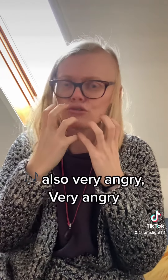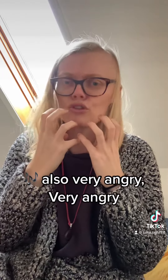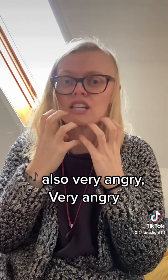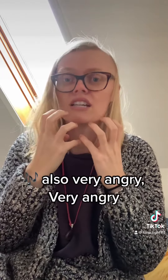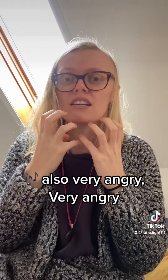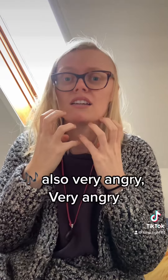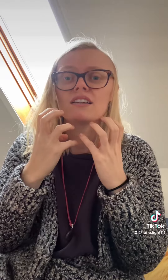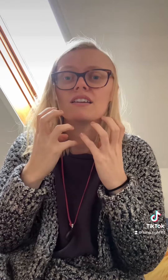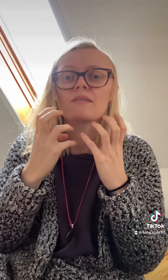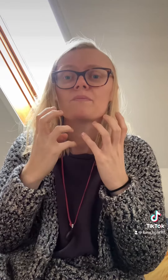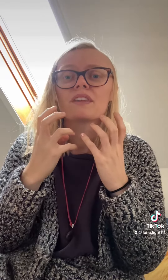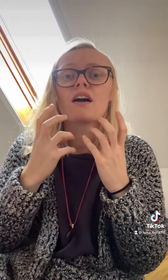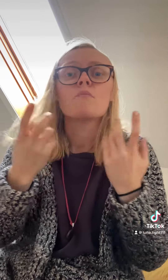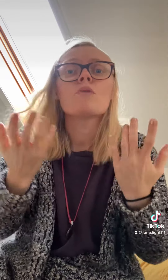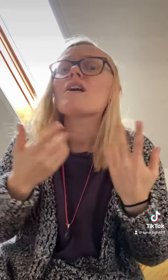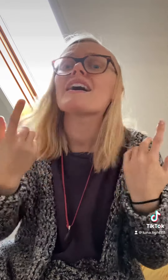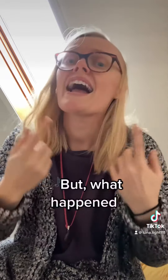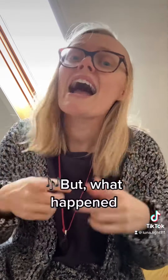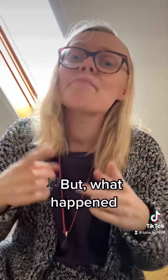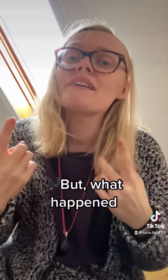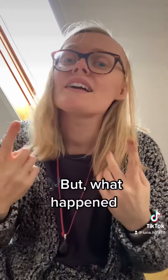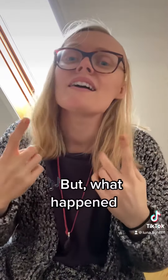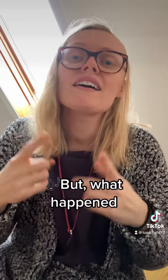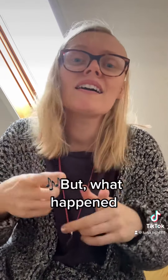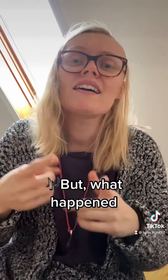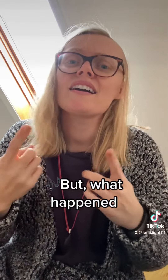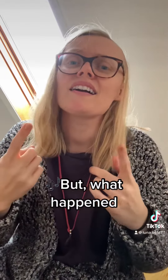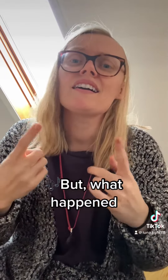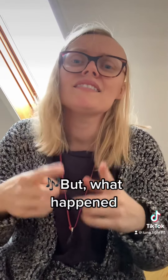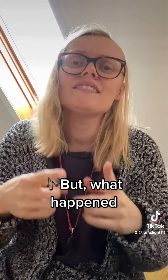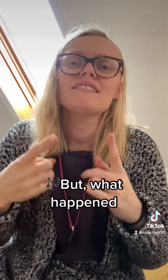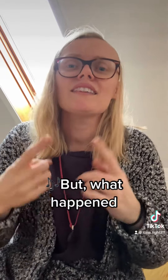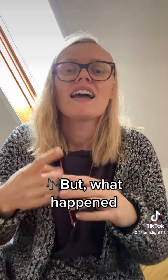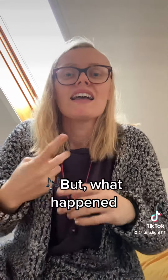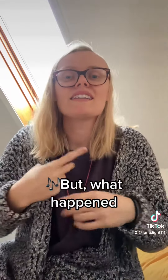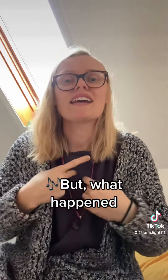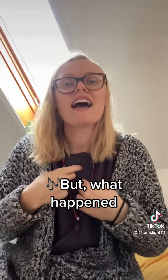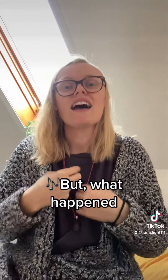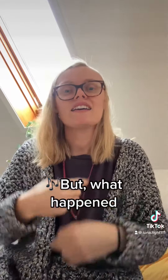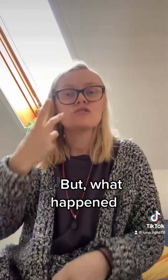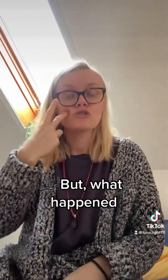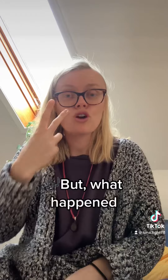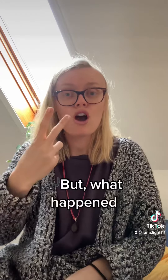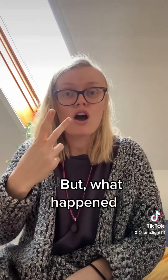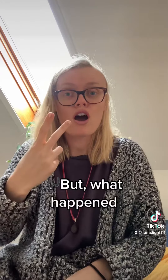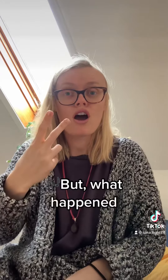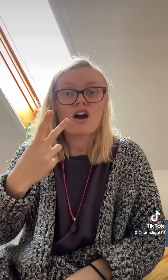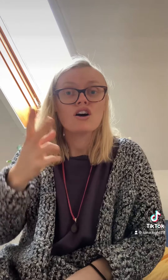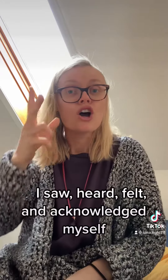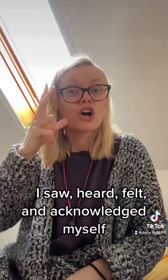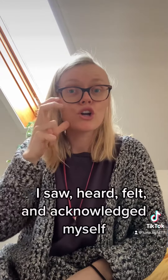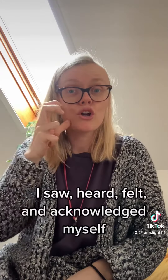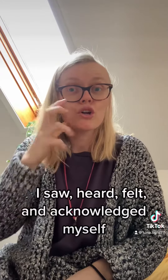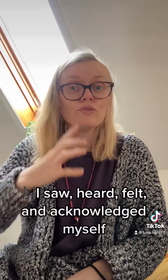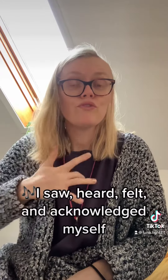very angry. But what happened is I saw, heard,